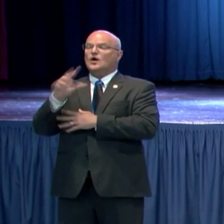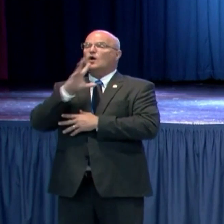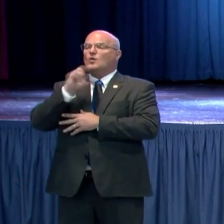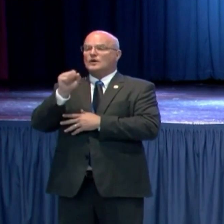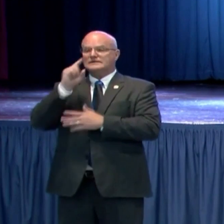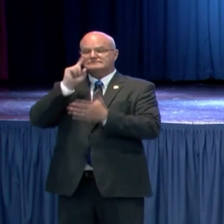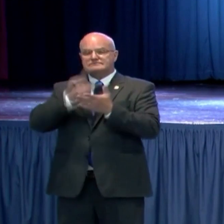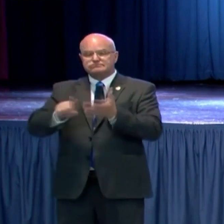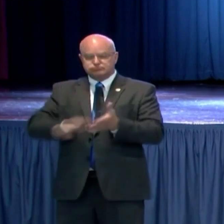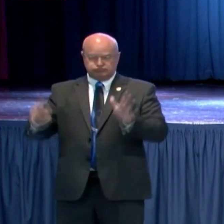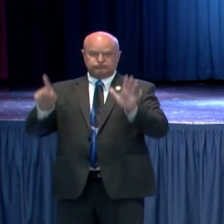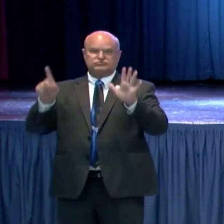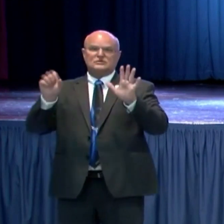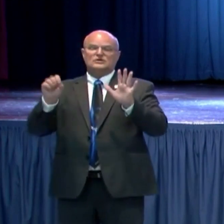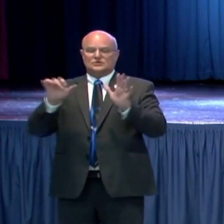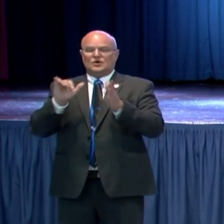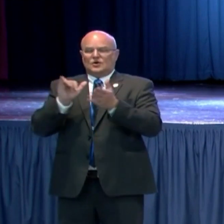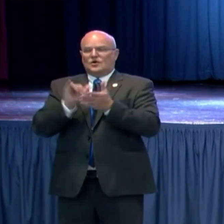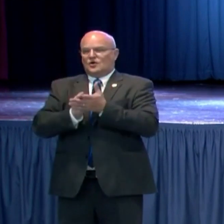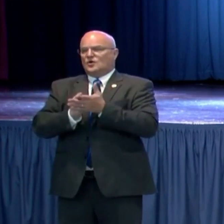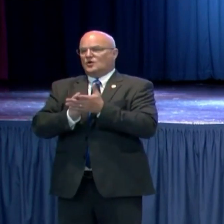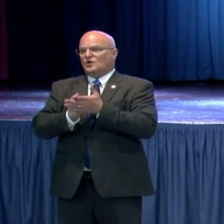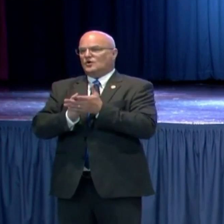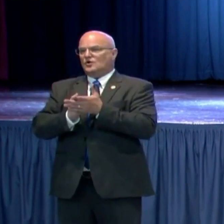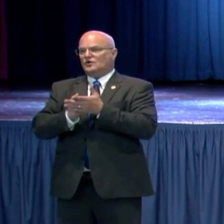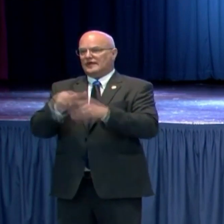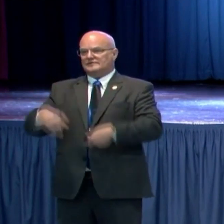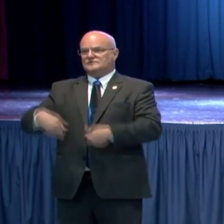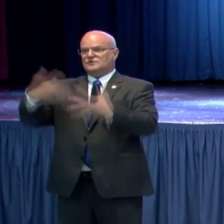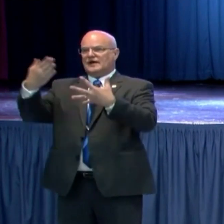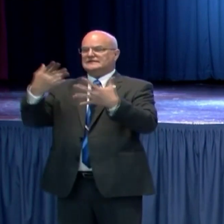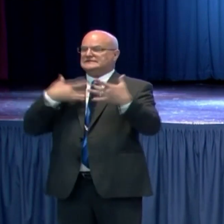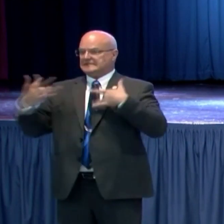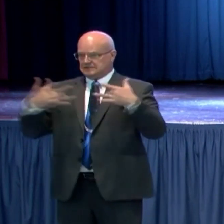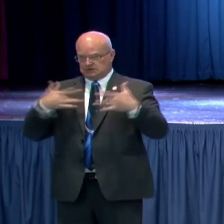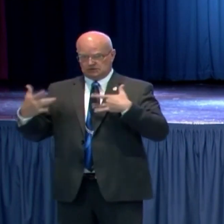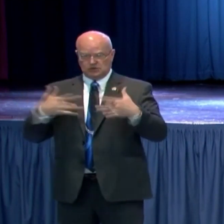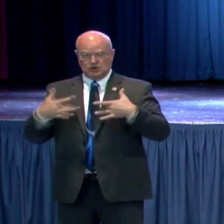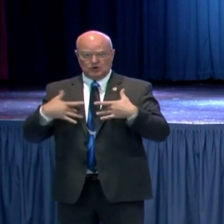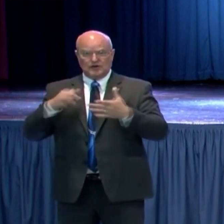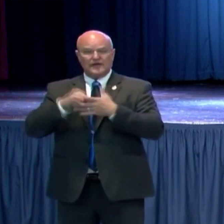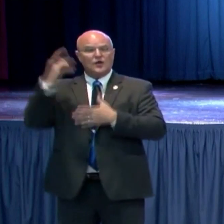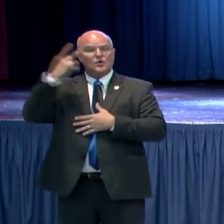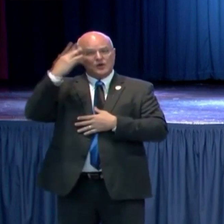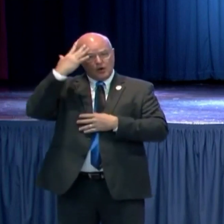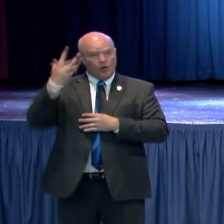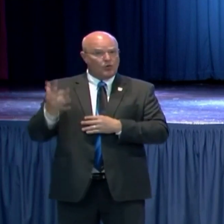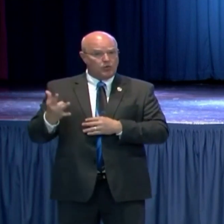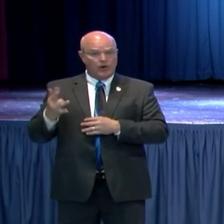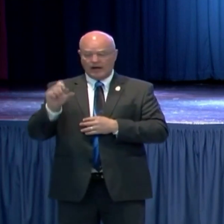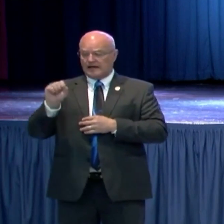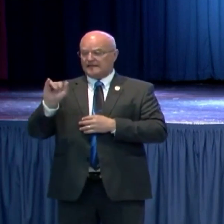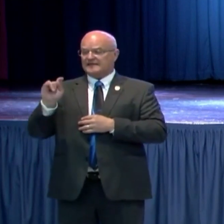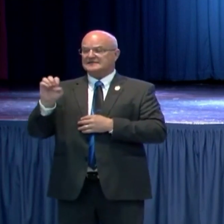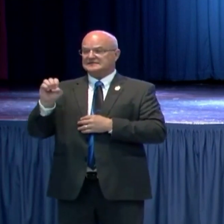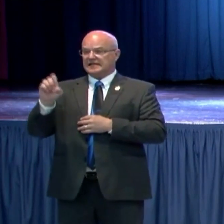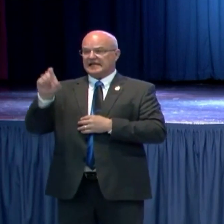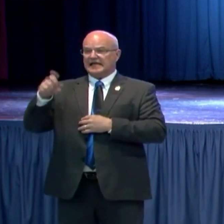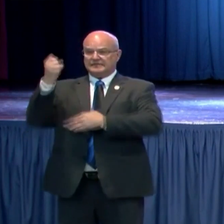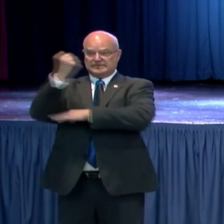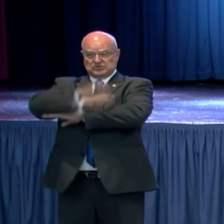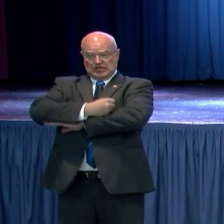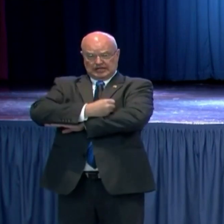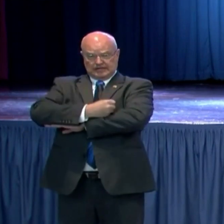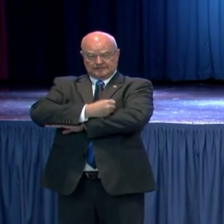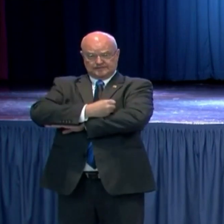exploited, and so that raises serious concerns. That is the reason the site had to be